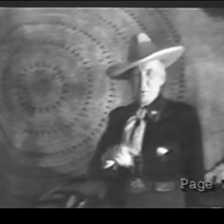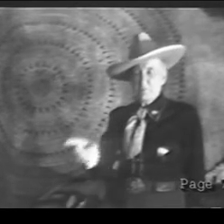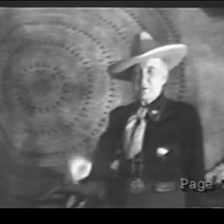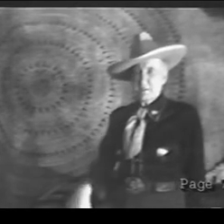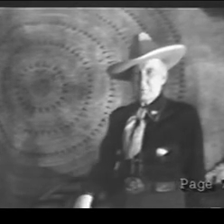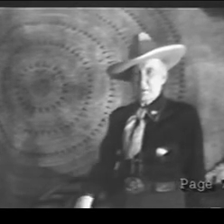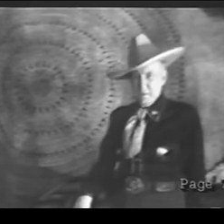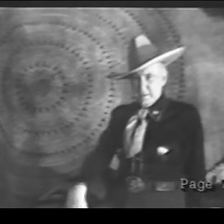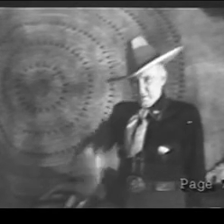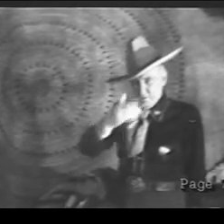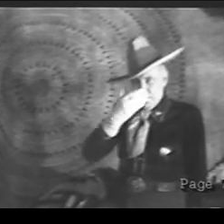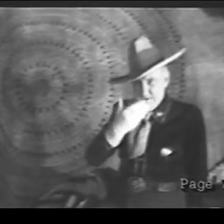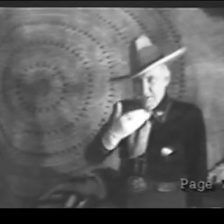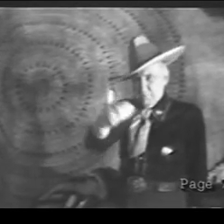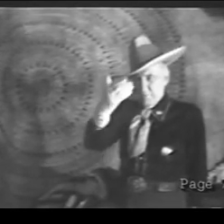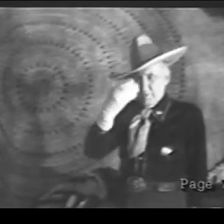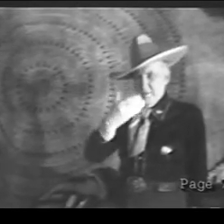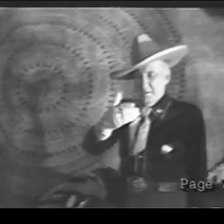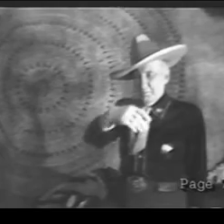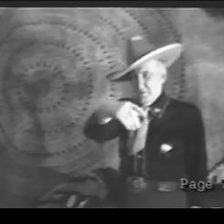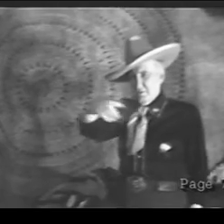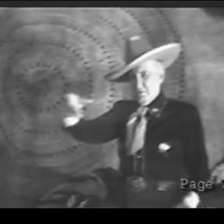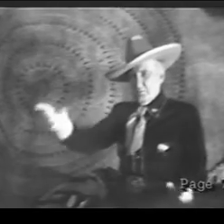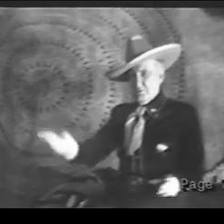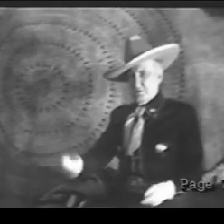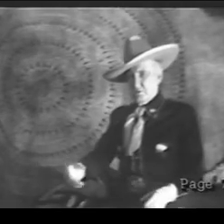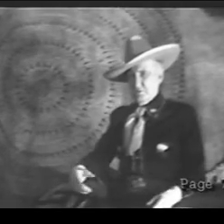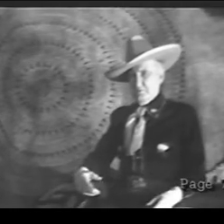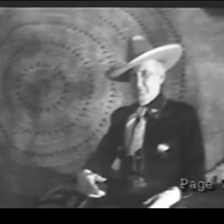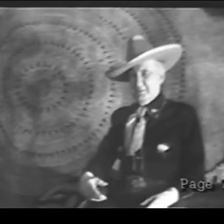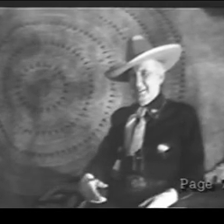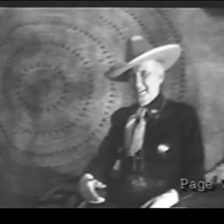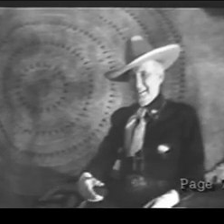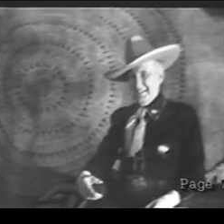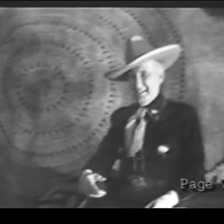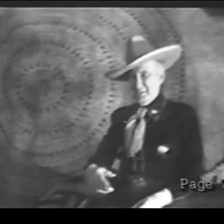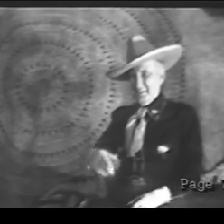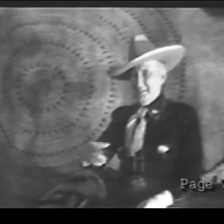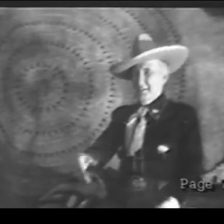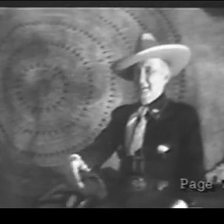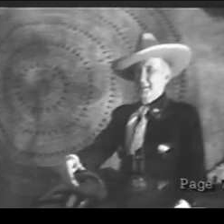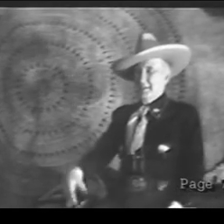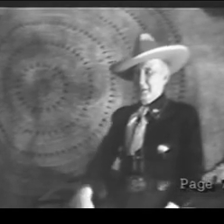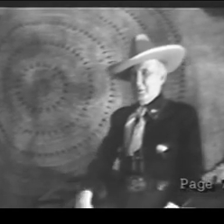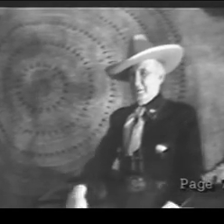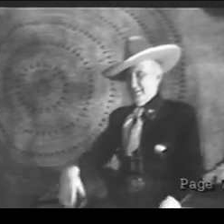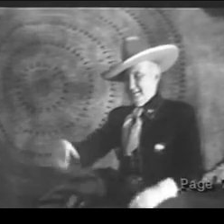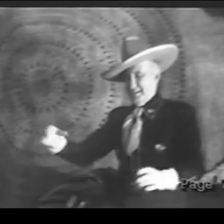want me to tell them? Yes, so I tell them. Pitch their teepees in a circle, and they would, and